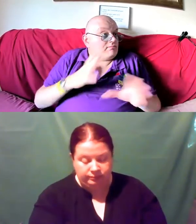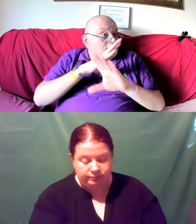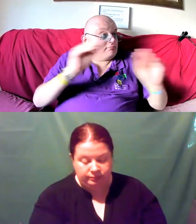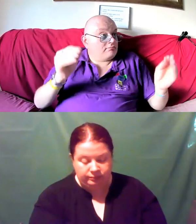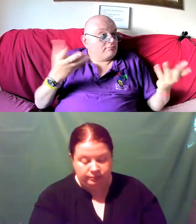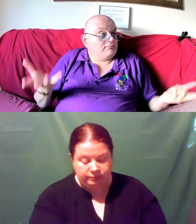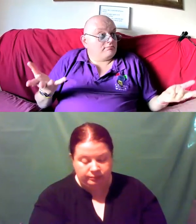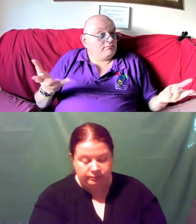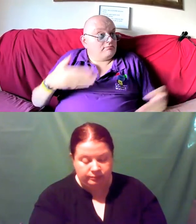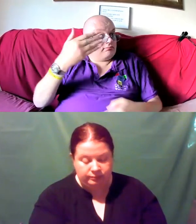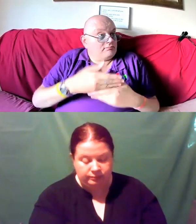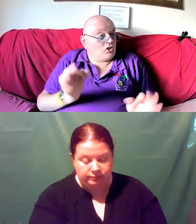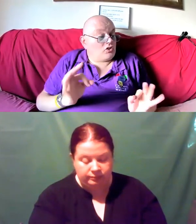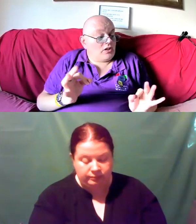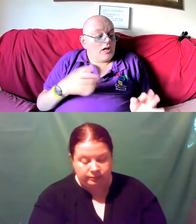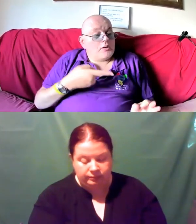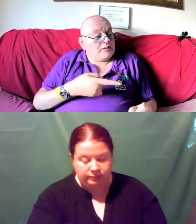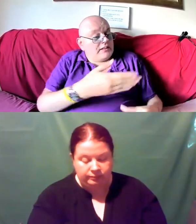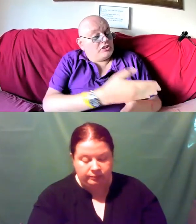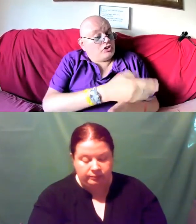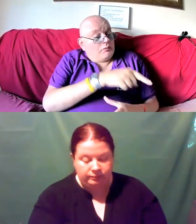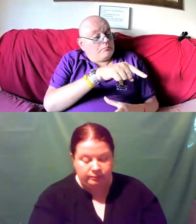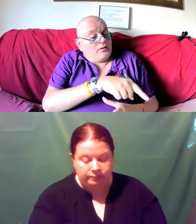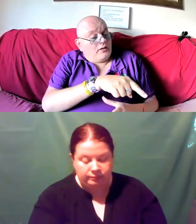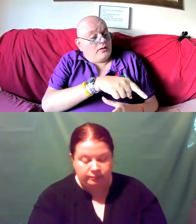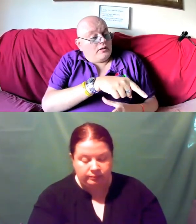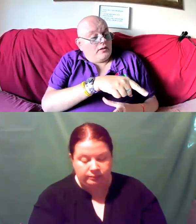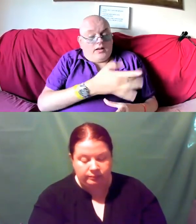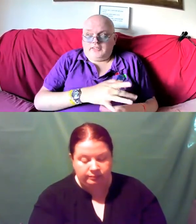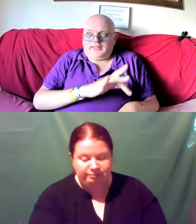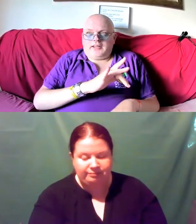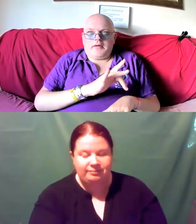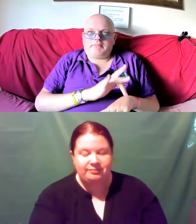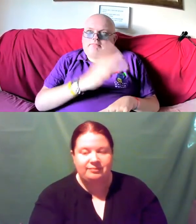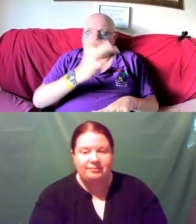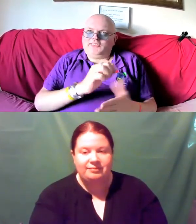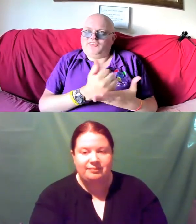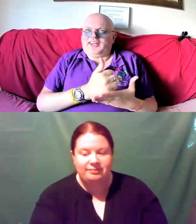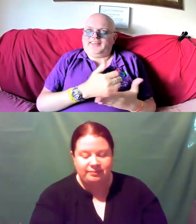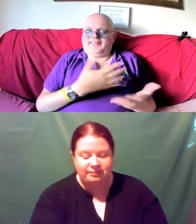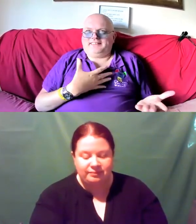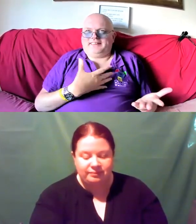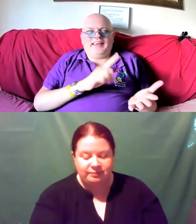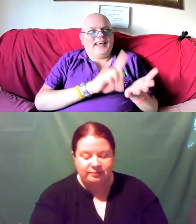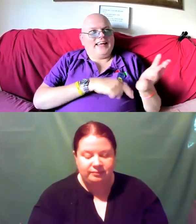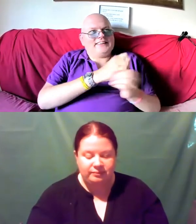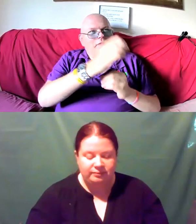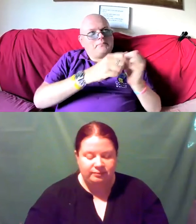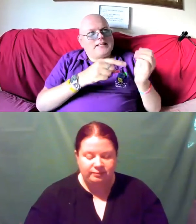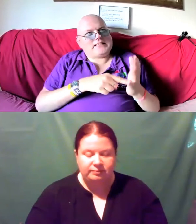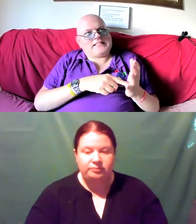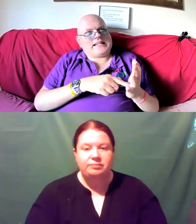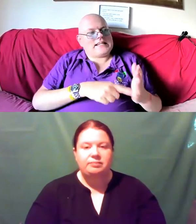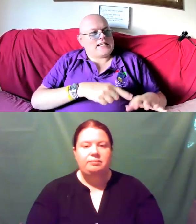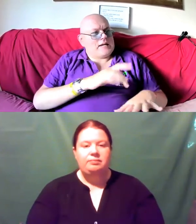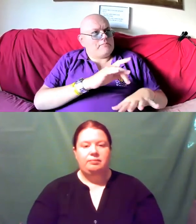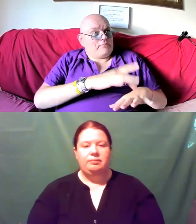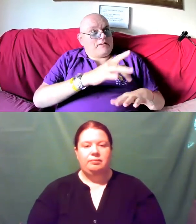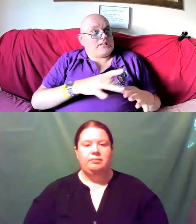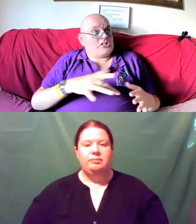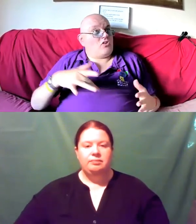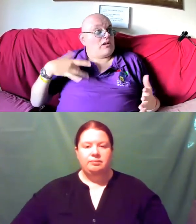And then I got this job where I was effectively a professional gay. You know, I was LGBT in my professional life as well. So